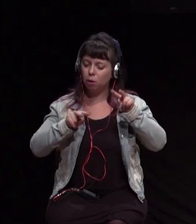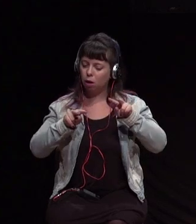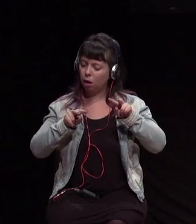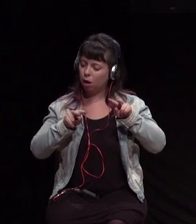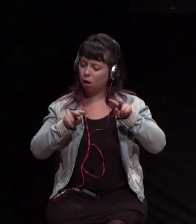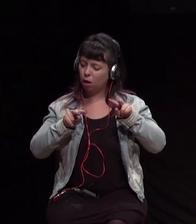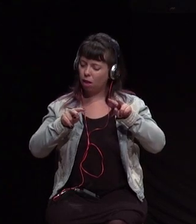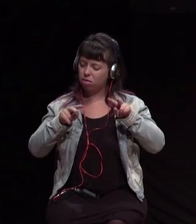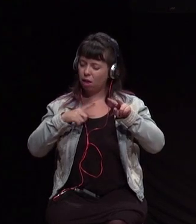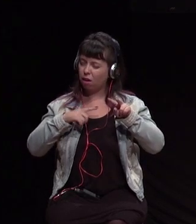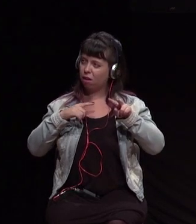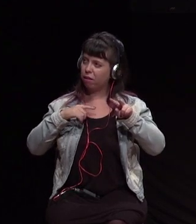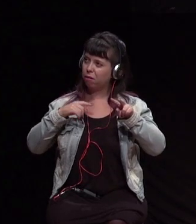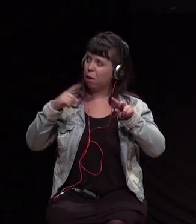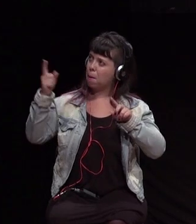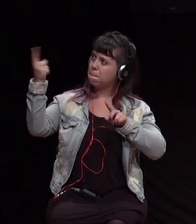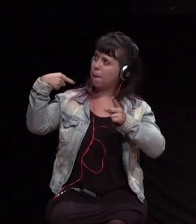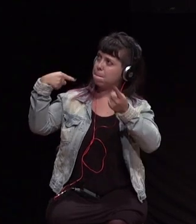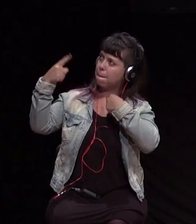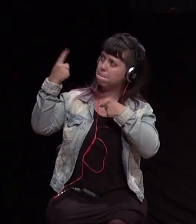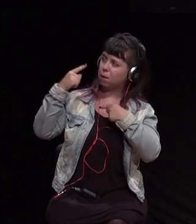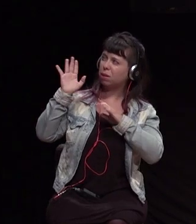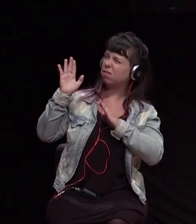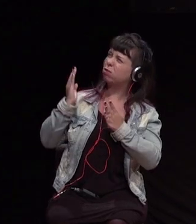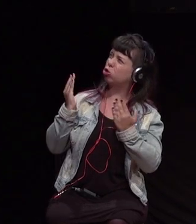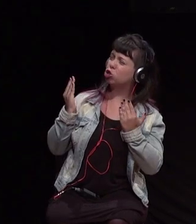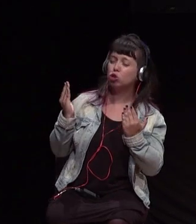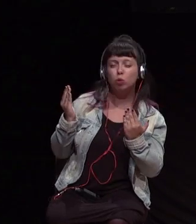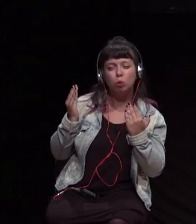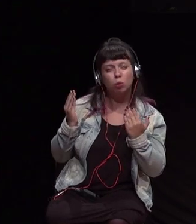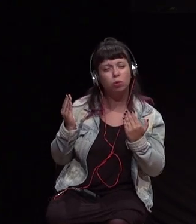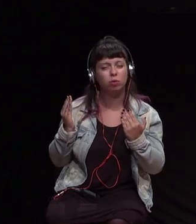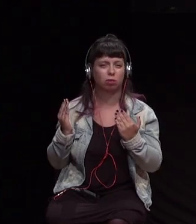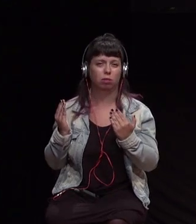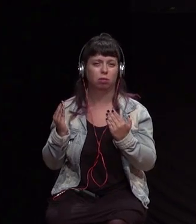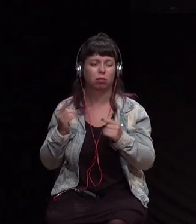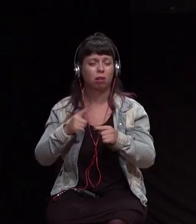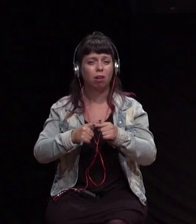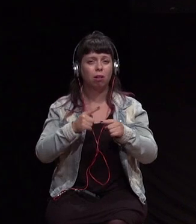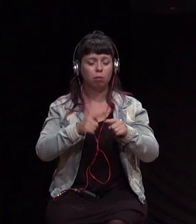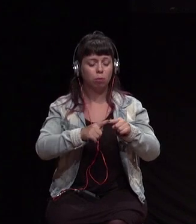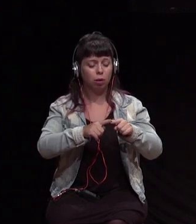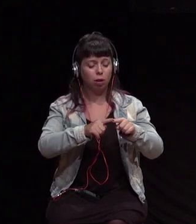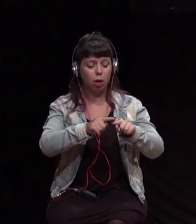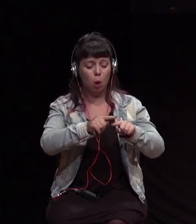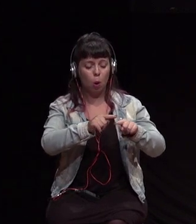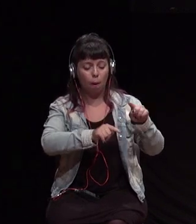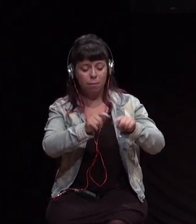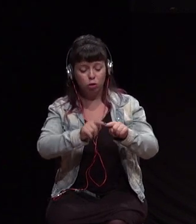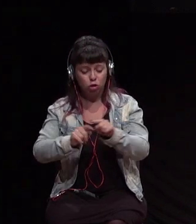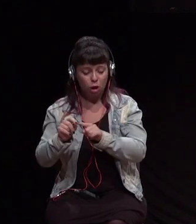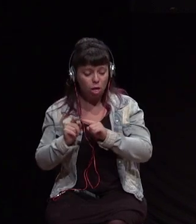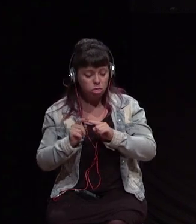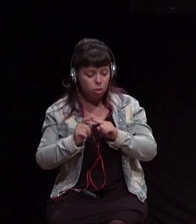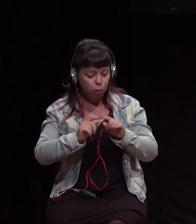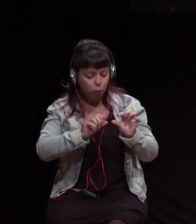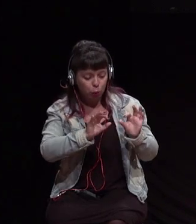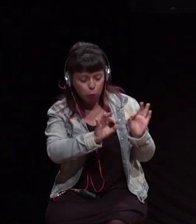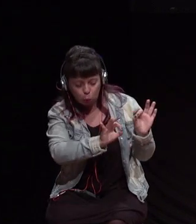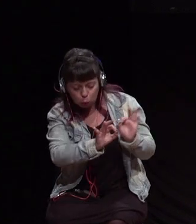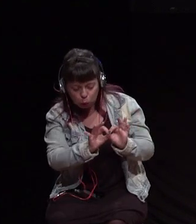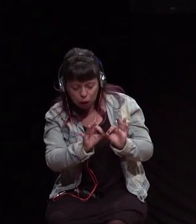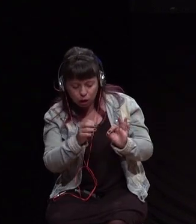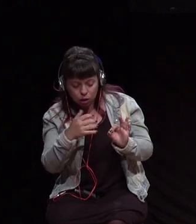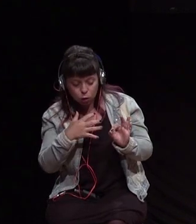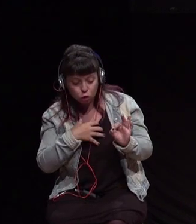are configured for our sensuous perception are much more open-ended, perhaps, than their original makers might have intended.